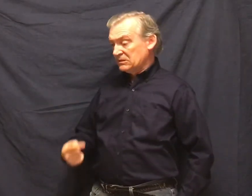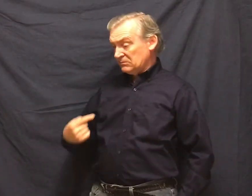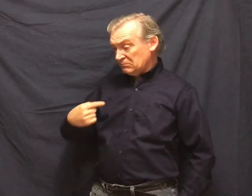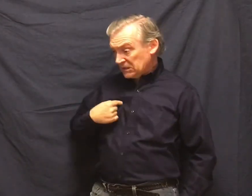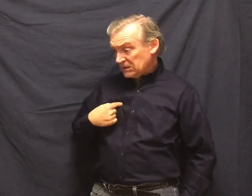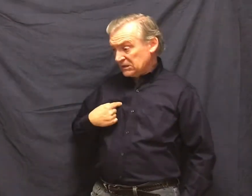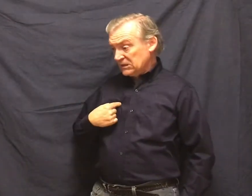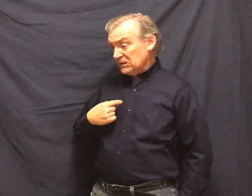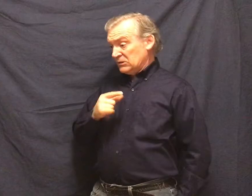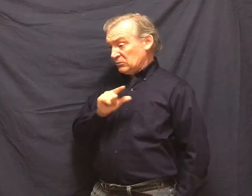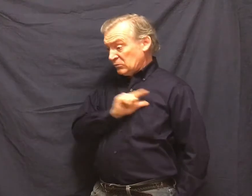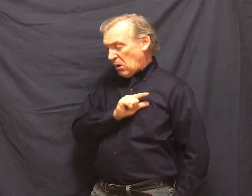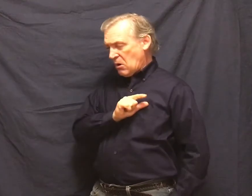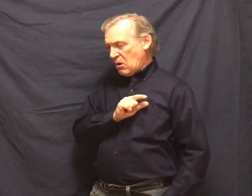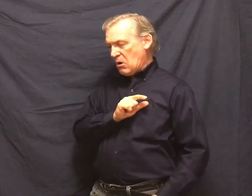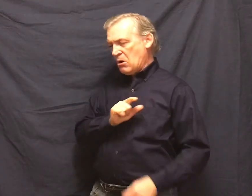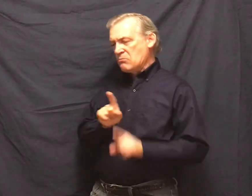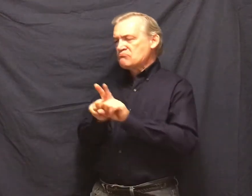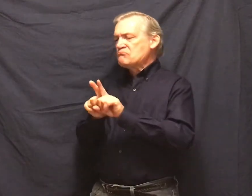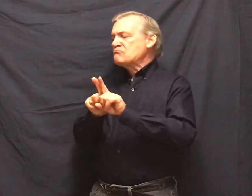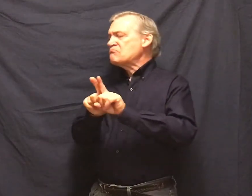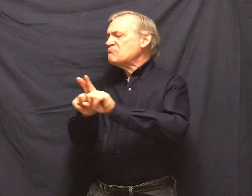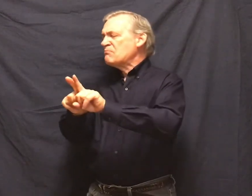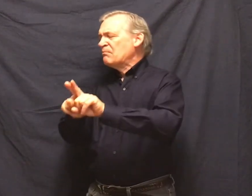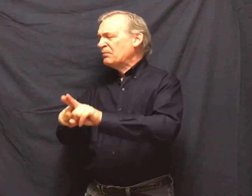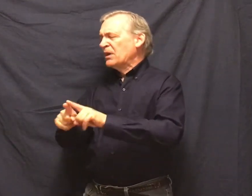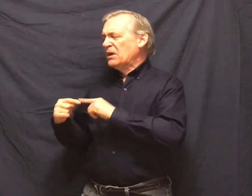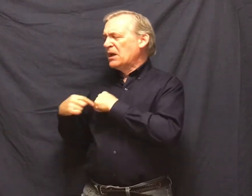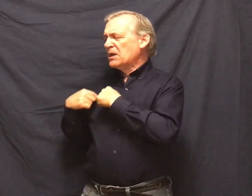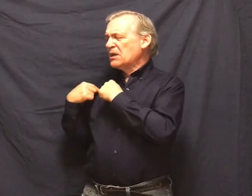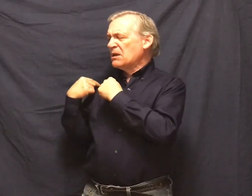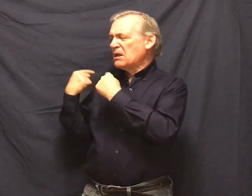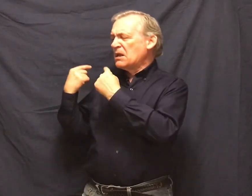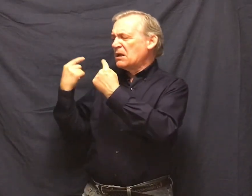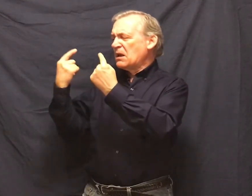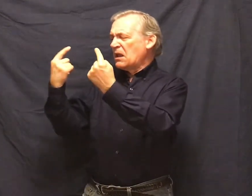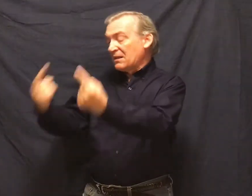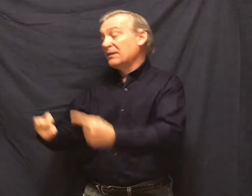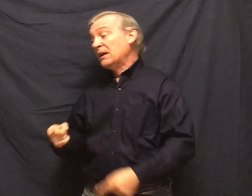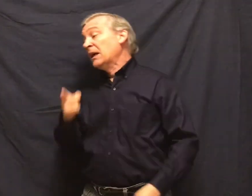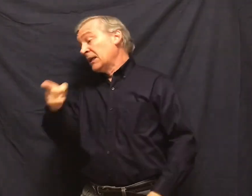time. He'll come back tonight.